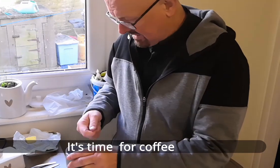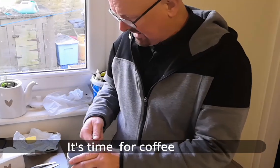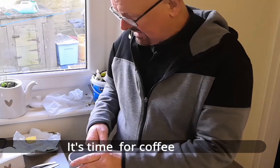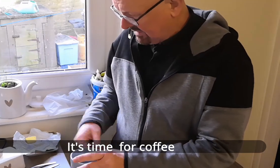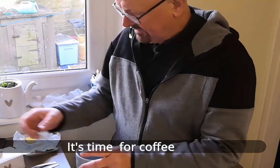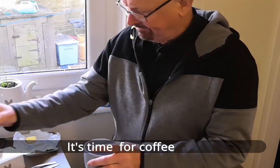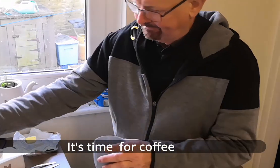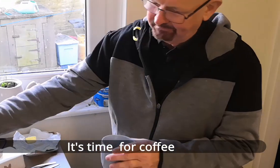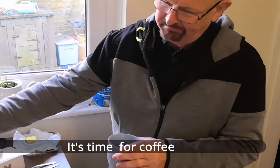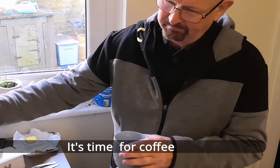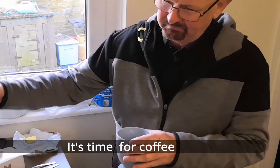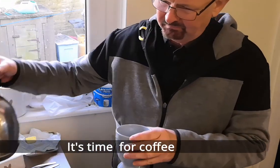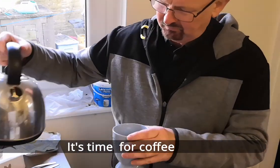It's time for coffee.